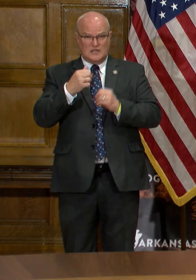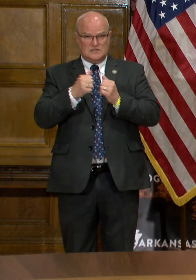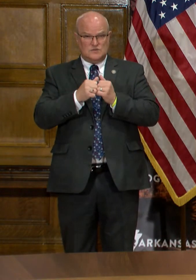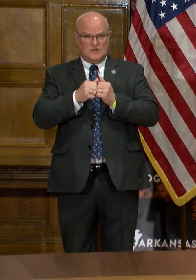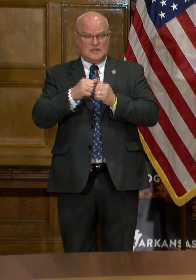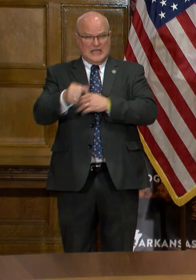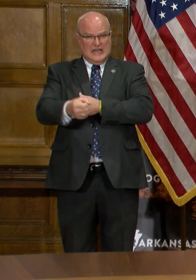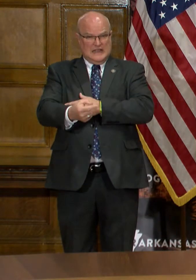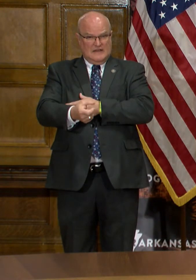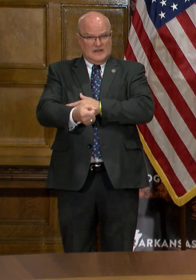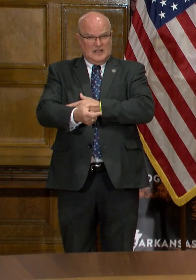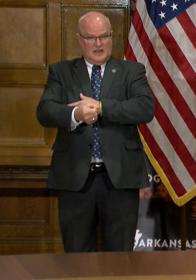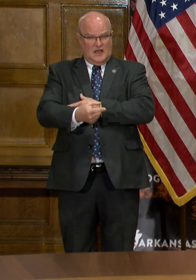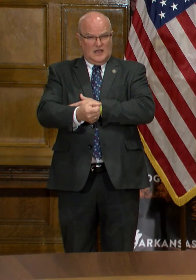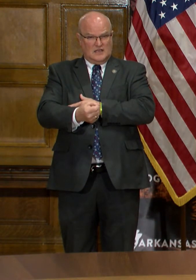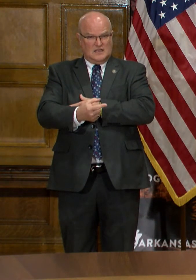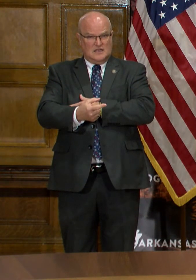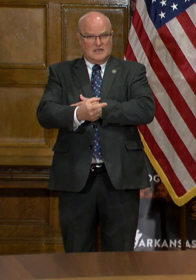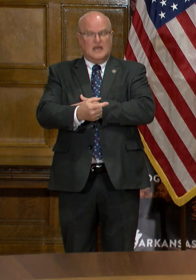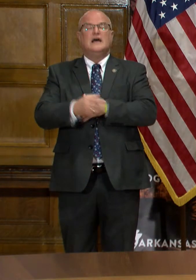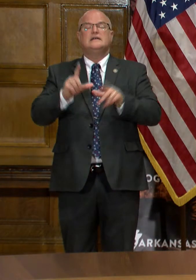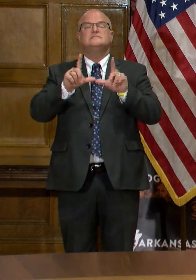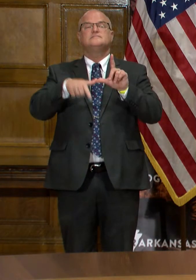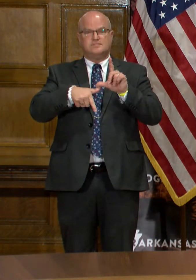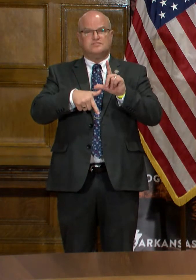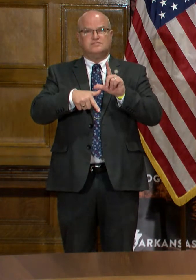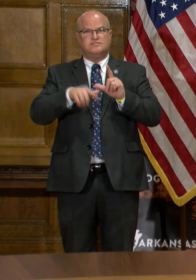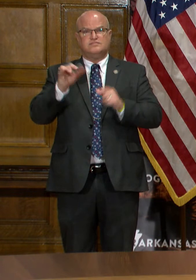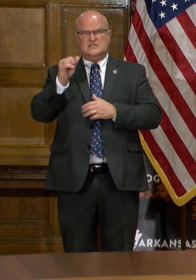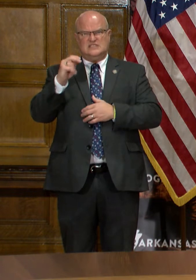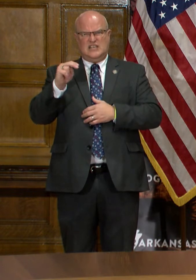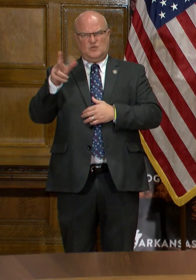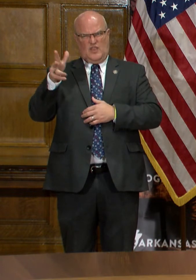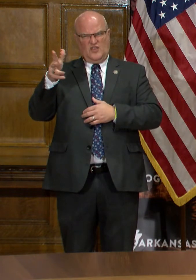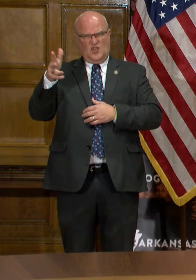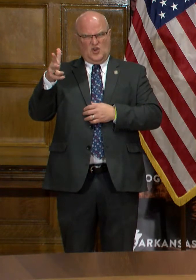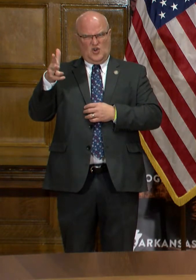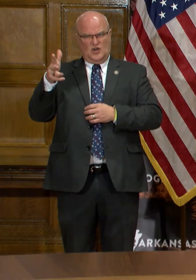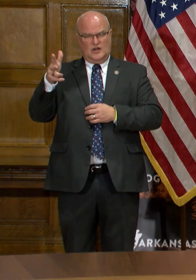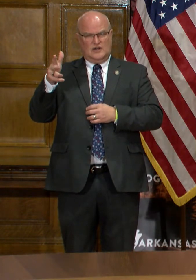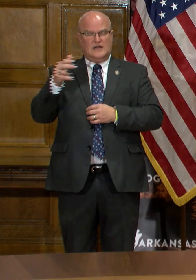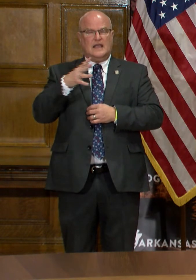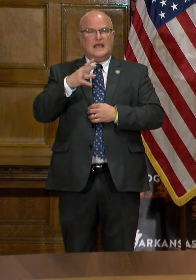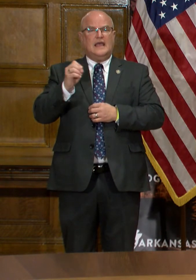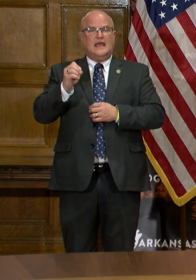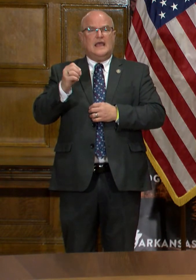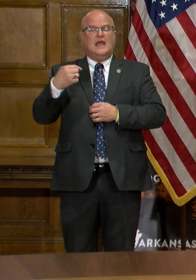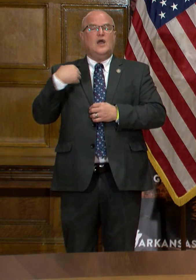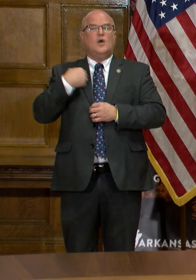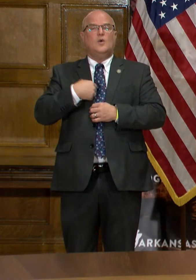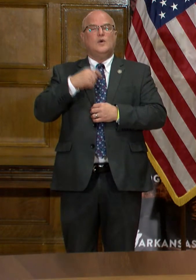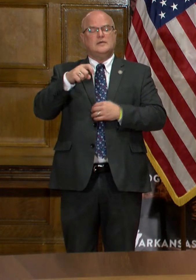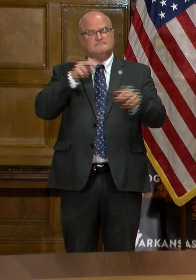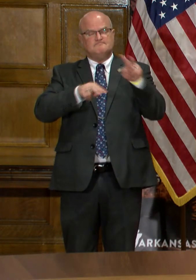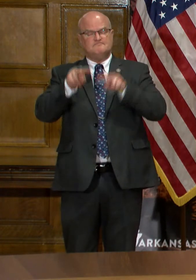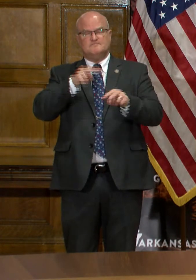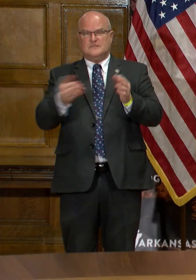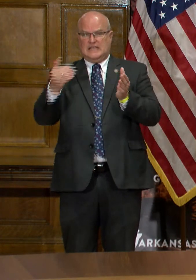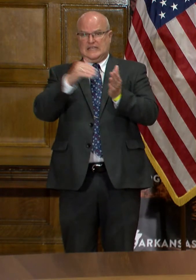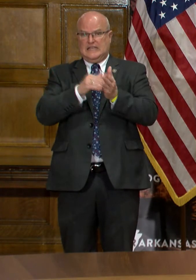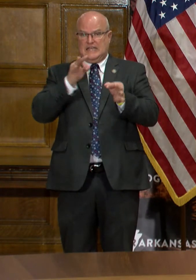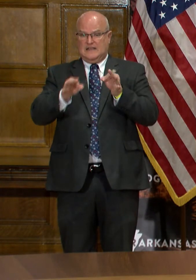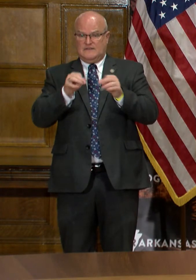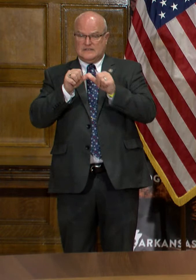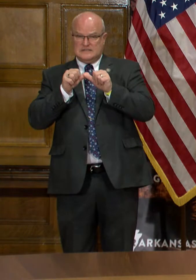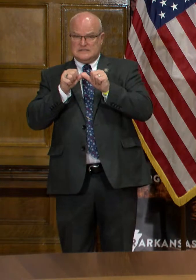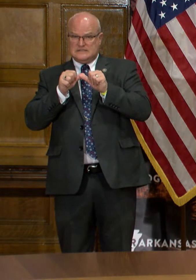bars at 11 p.m. That does expire, I believe, January 3rd, and we will have to look at that as to whether that